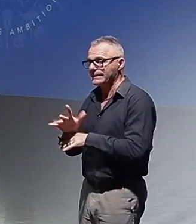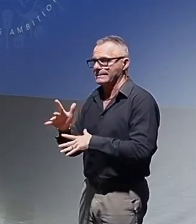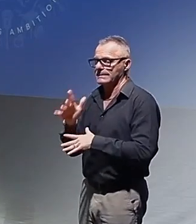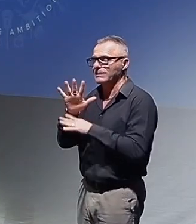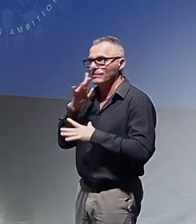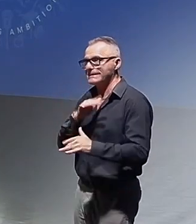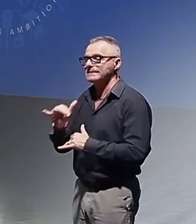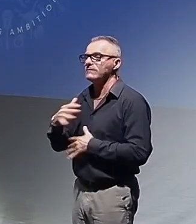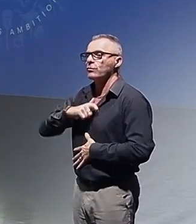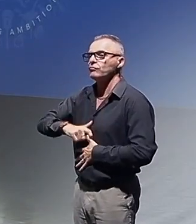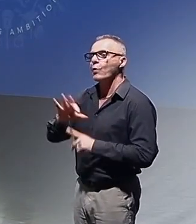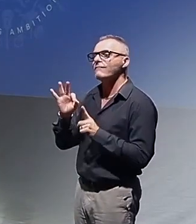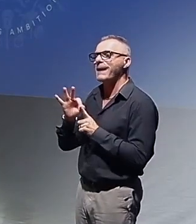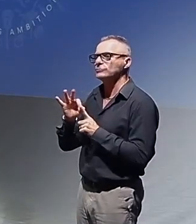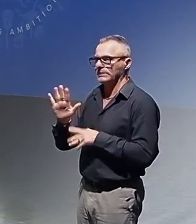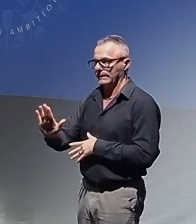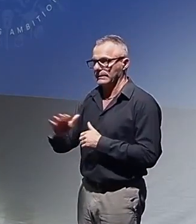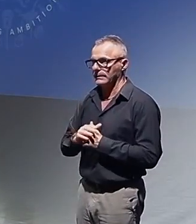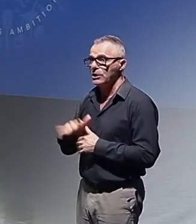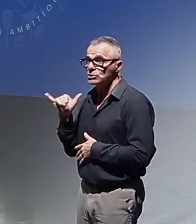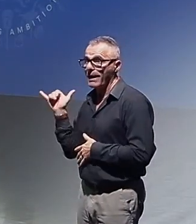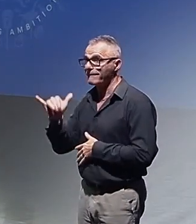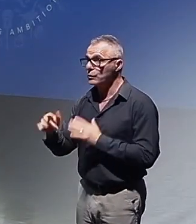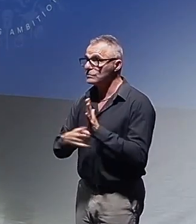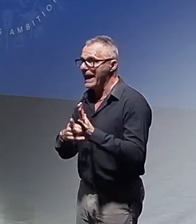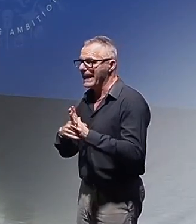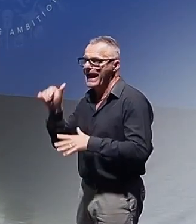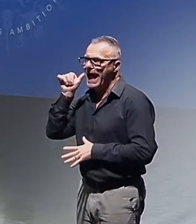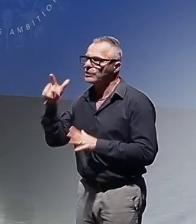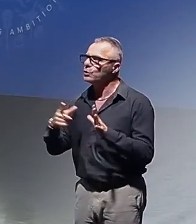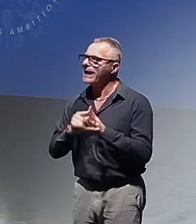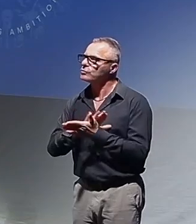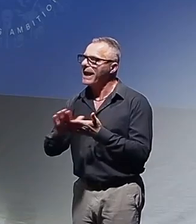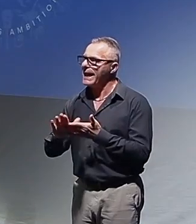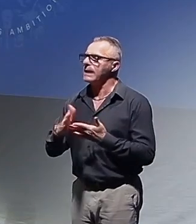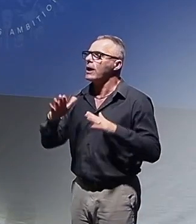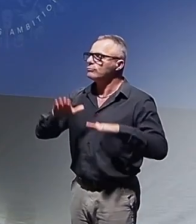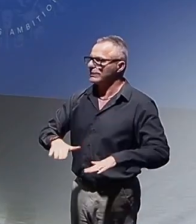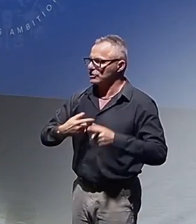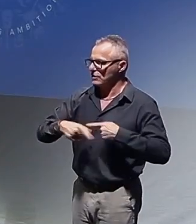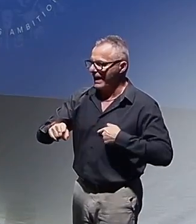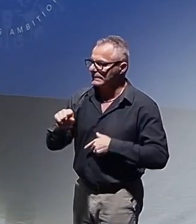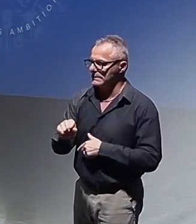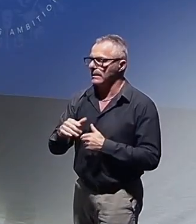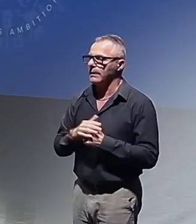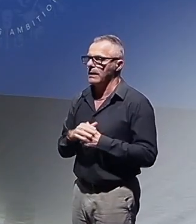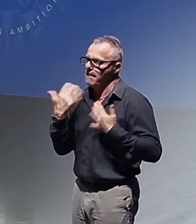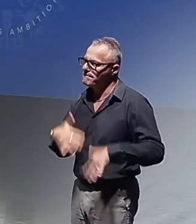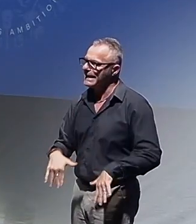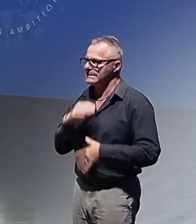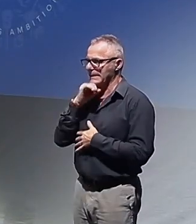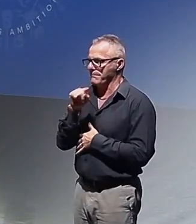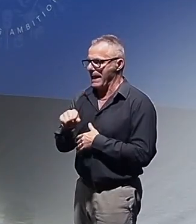for Patrick. So I originally flown out to LA, and I knew Andrew Haigh, and he's a British director, All of Us Strangers, amazing